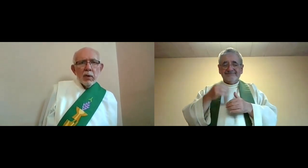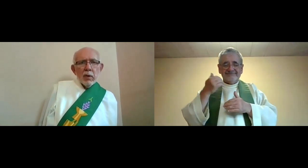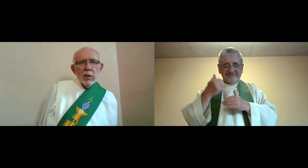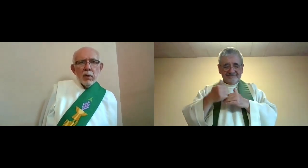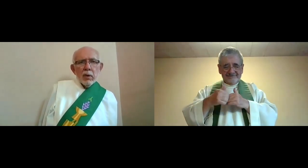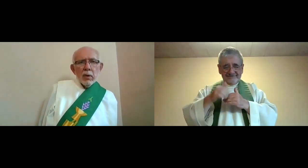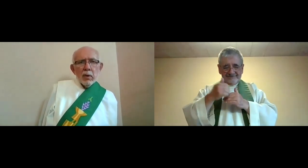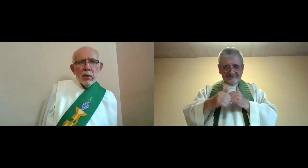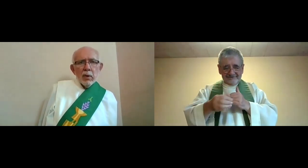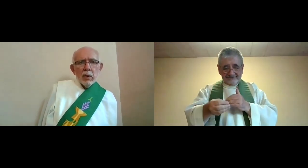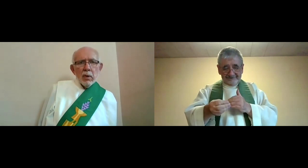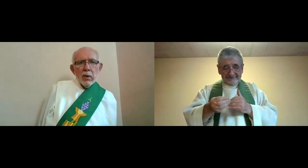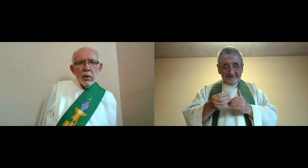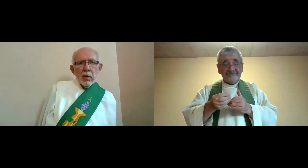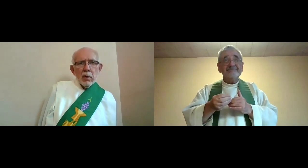thanks,